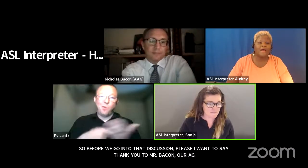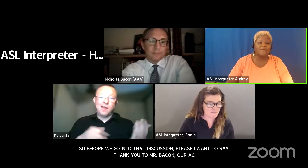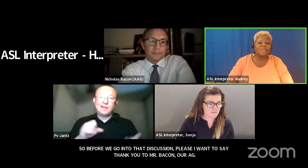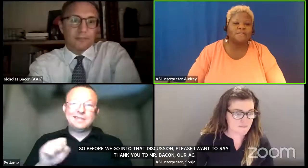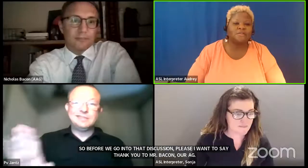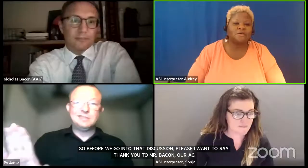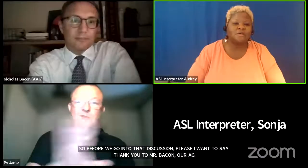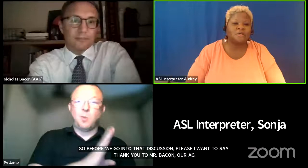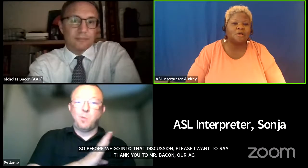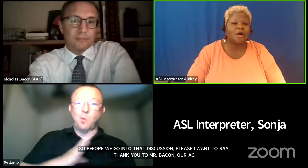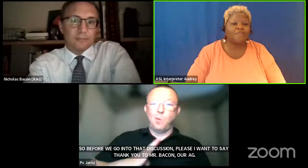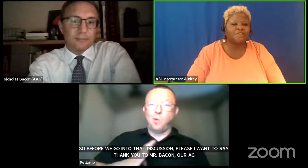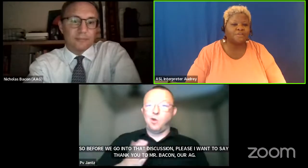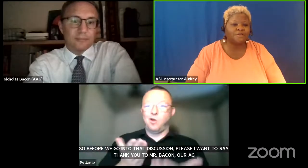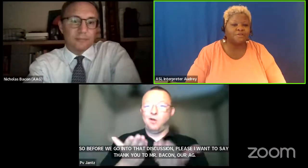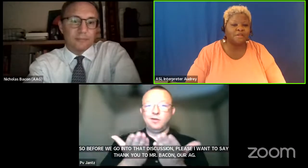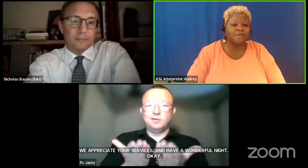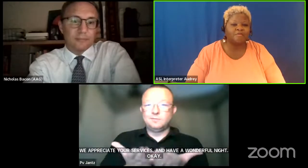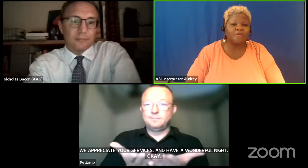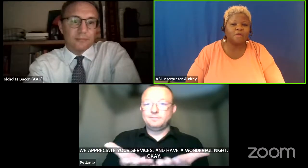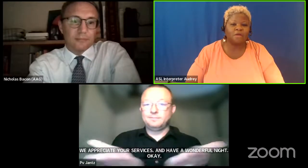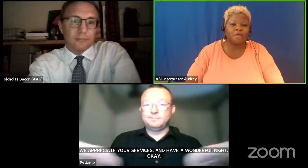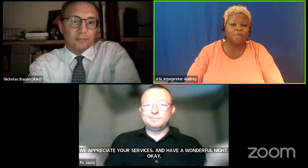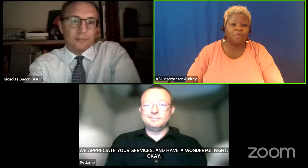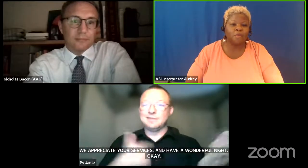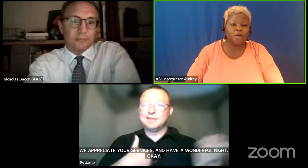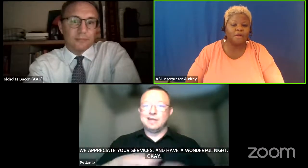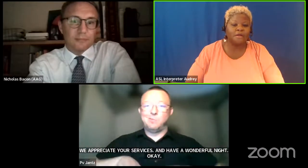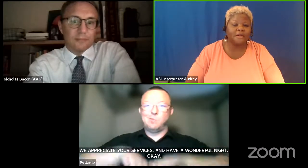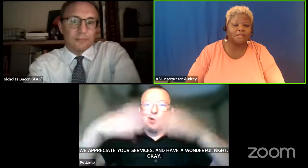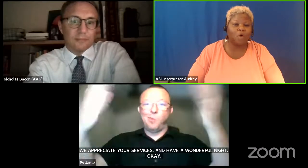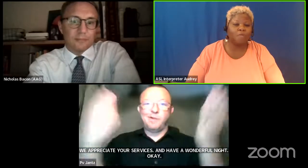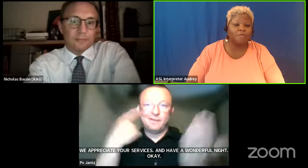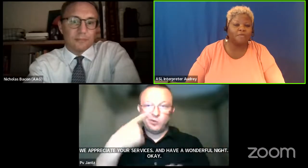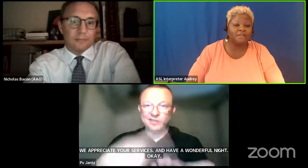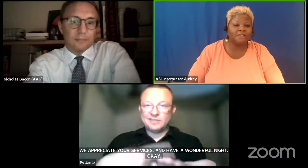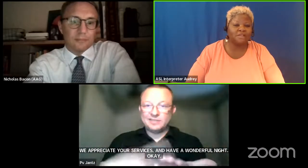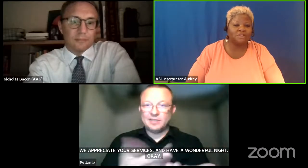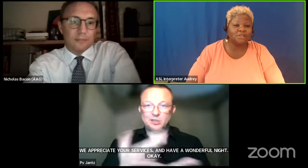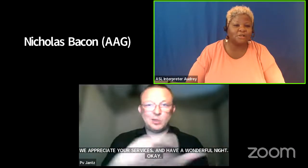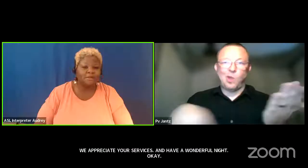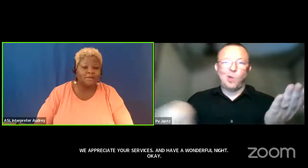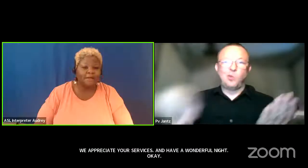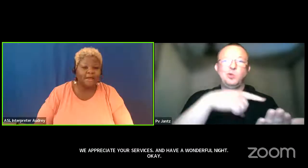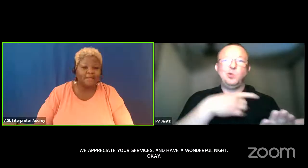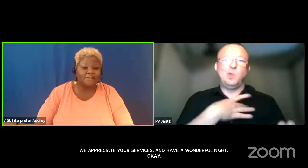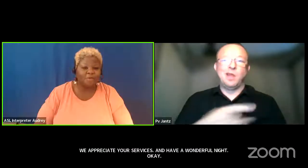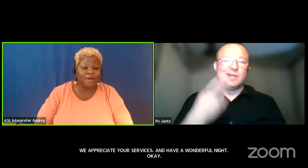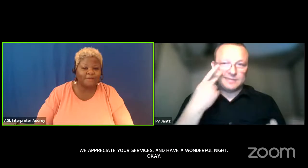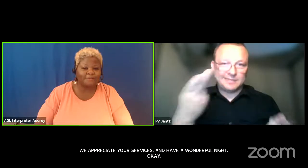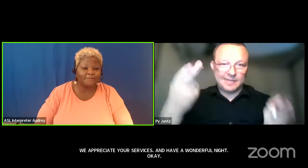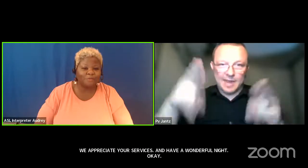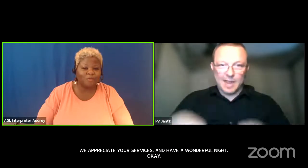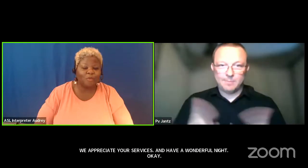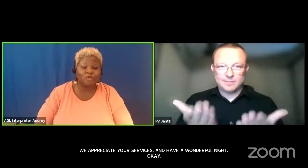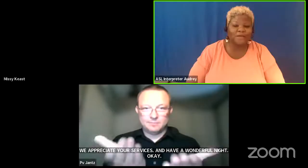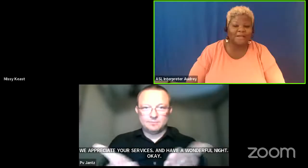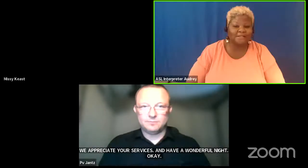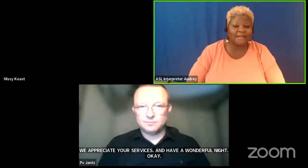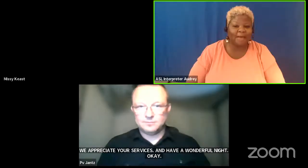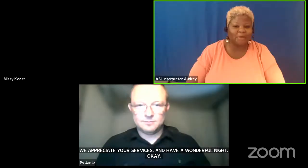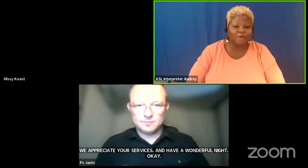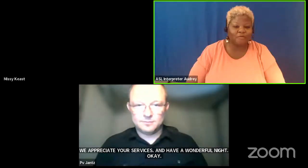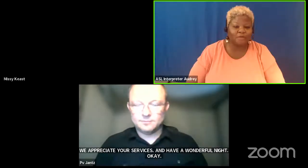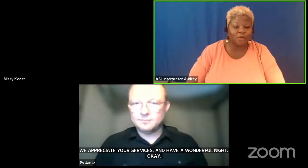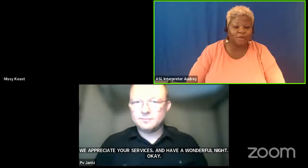Okay, now related to the officers and the voting on the board, it's open for discussion. At this point, what would you like to